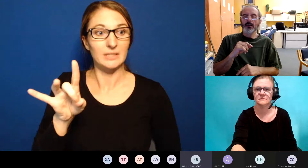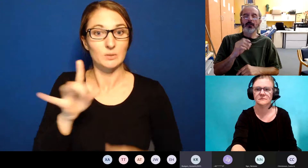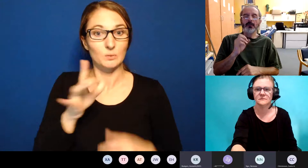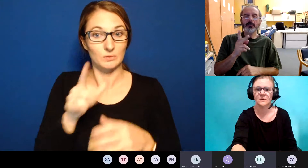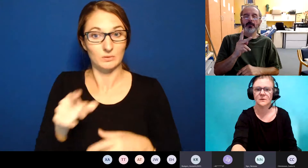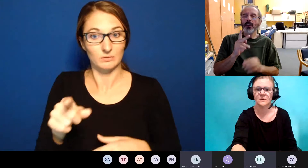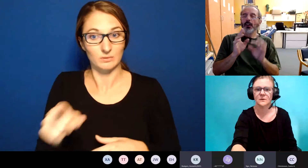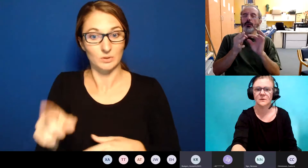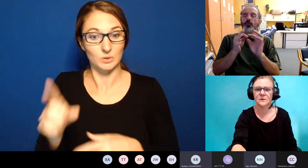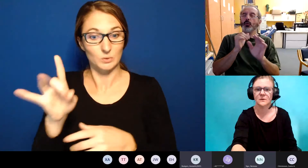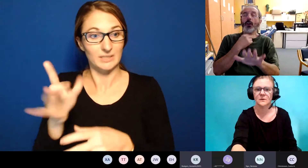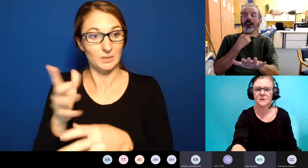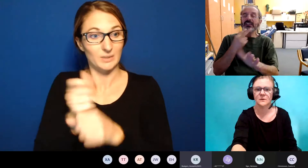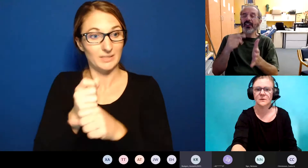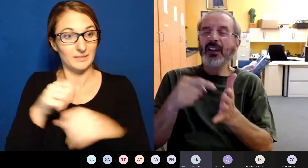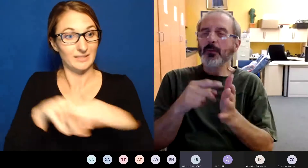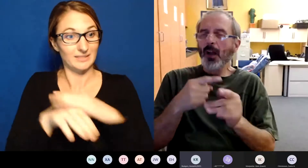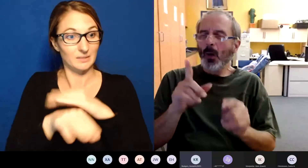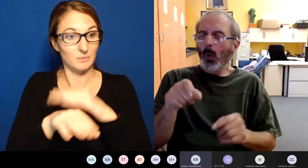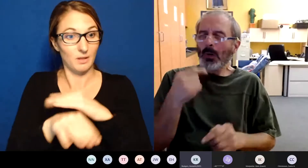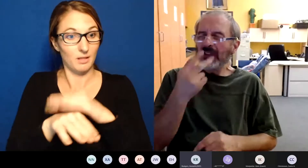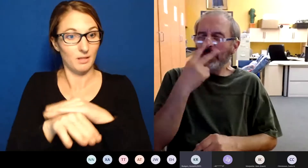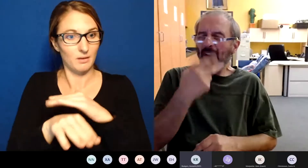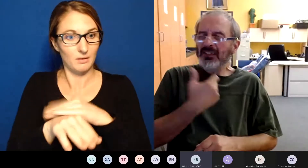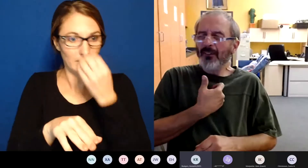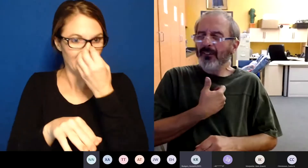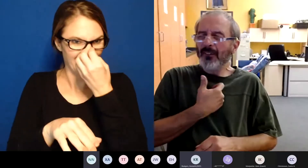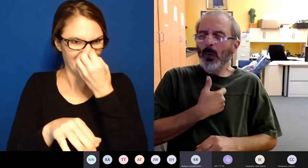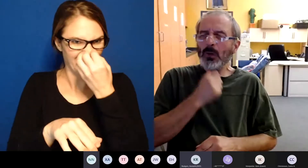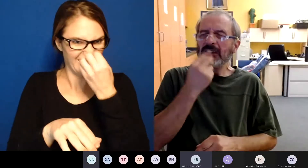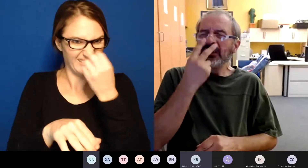the presentation, I think, earlier today from Nick.